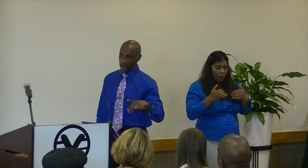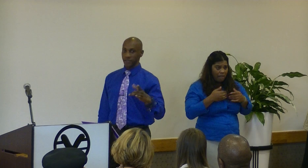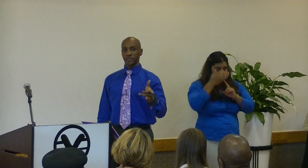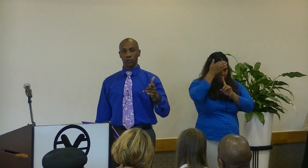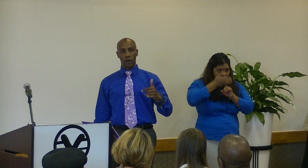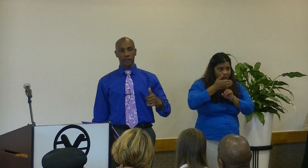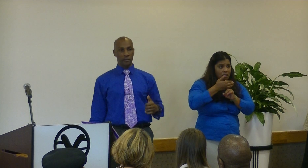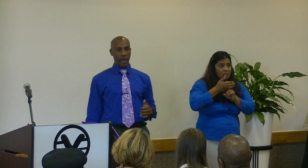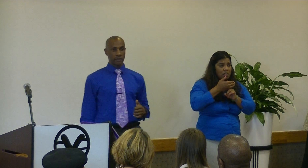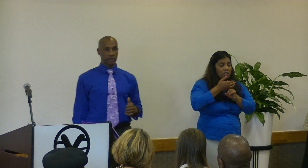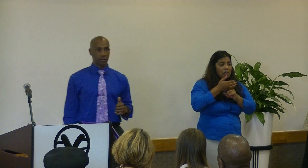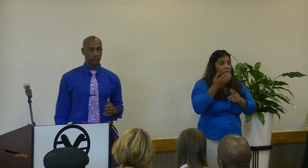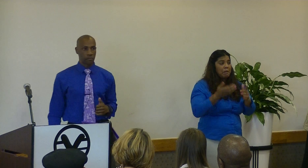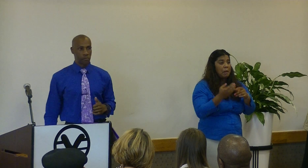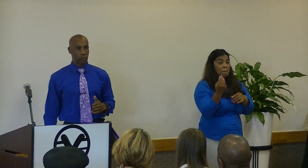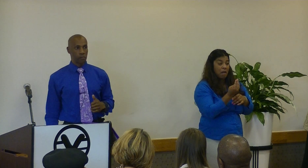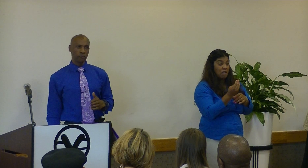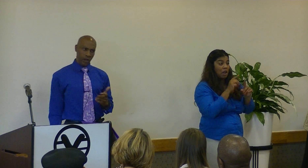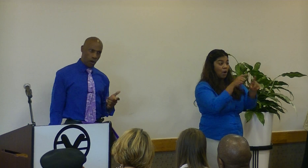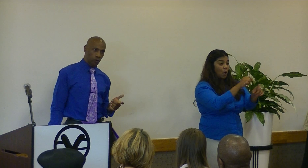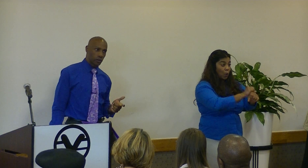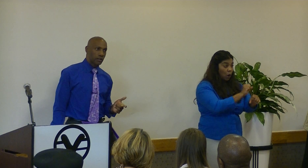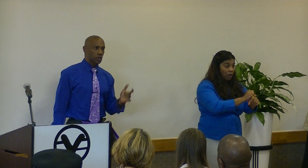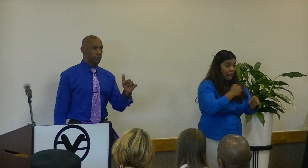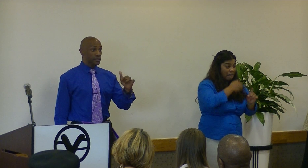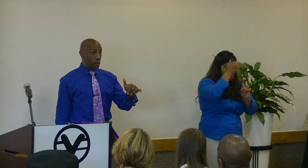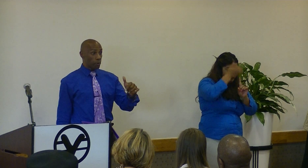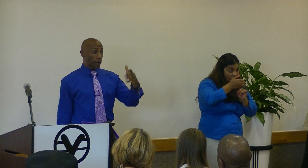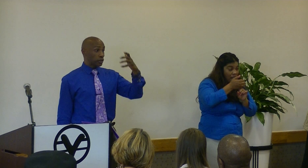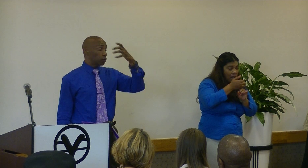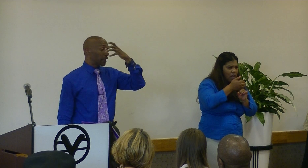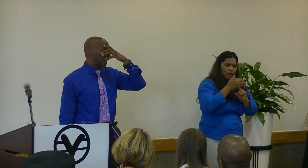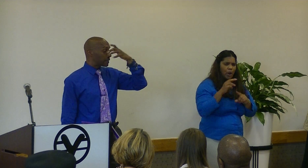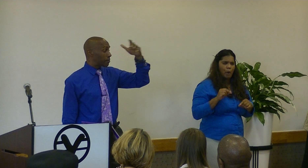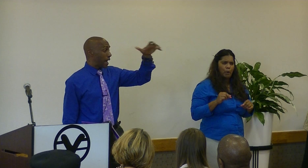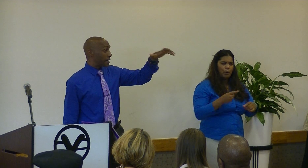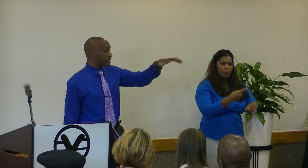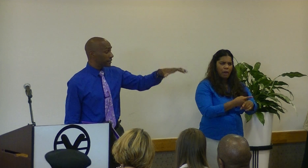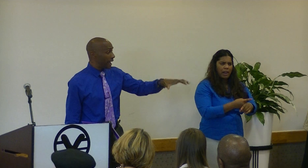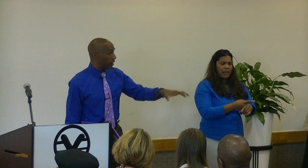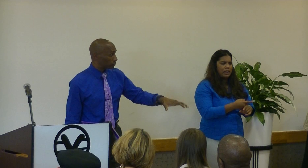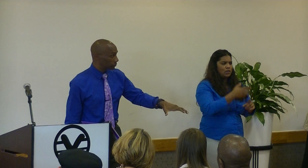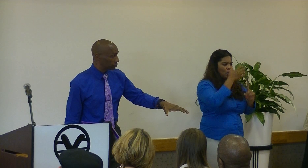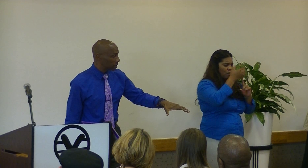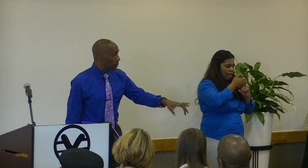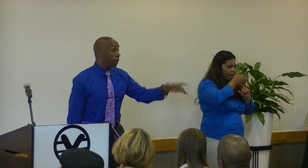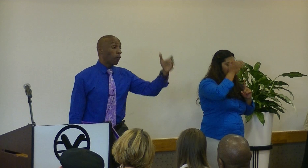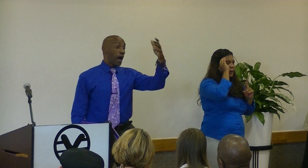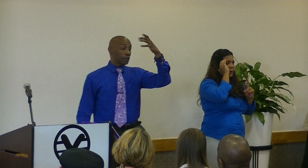on Monday still wearing the mask? No. So at some point you laid the mask